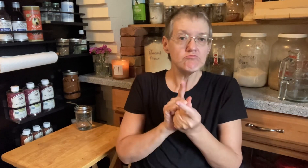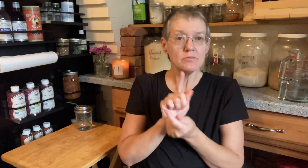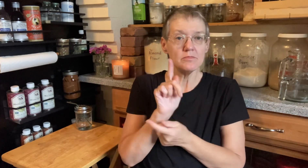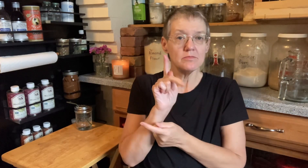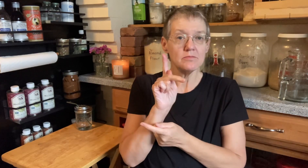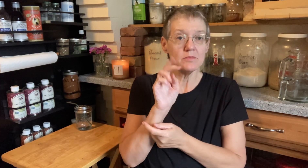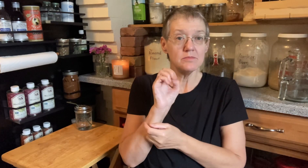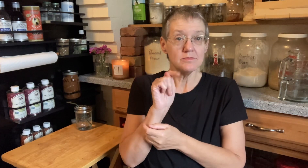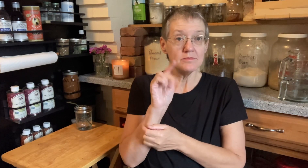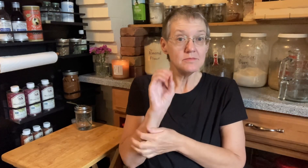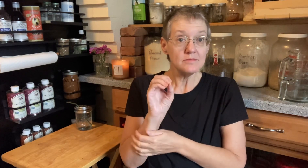non-keto food,